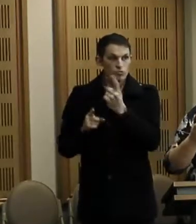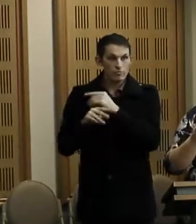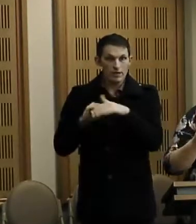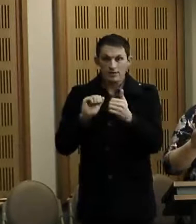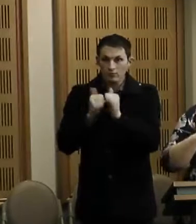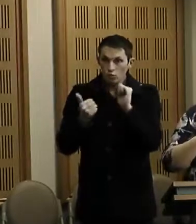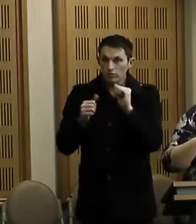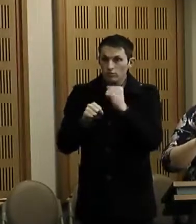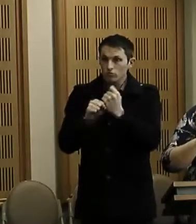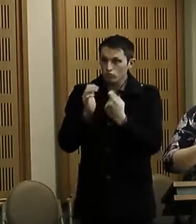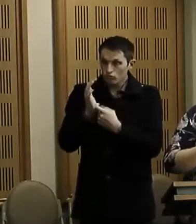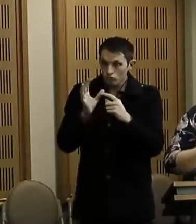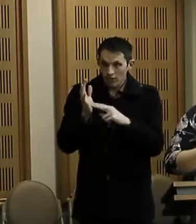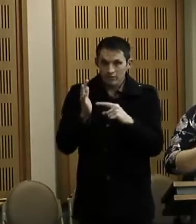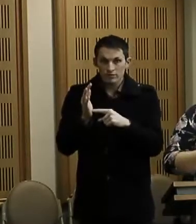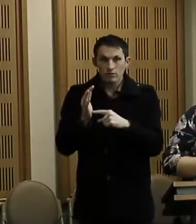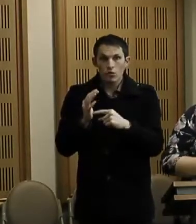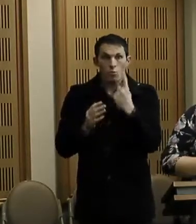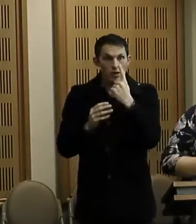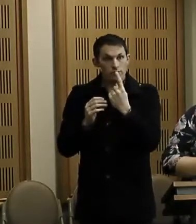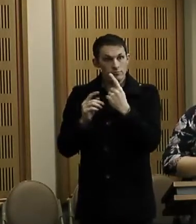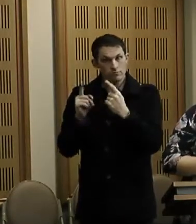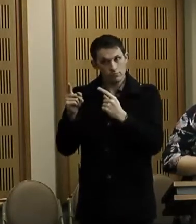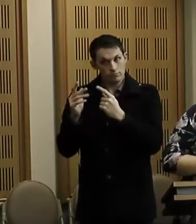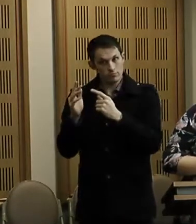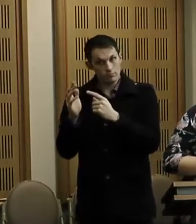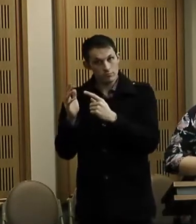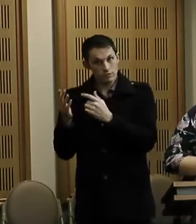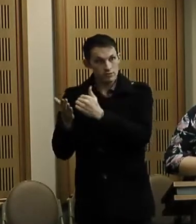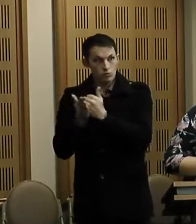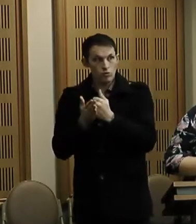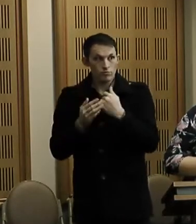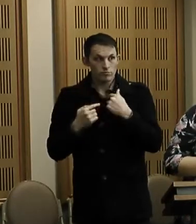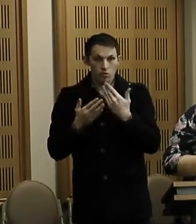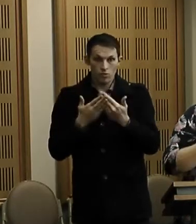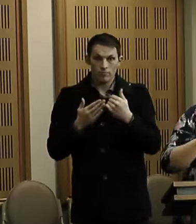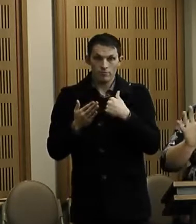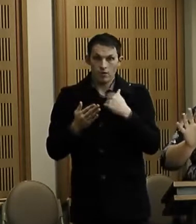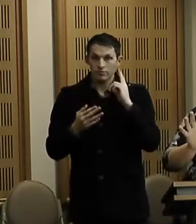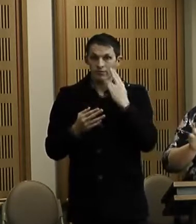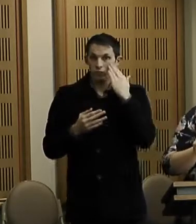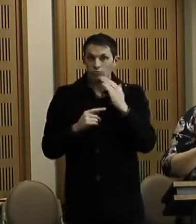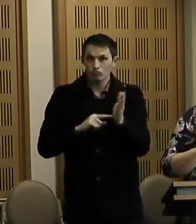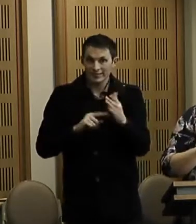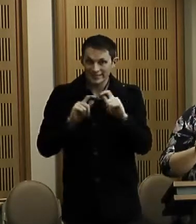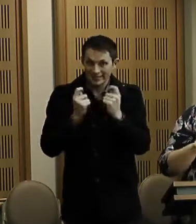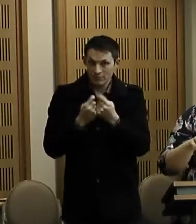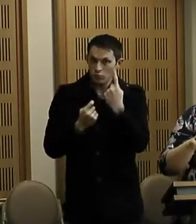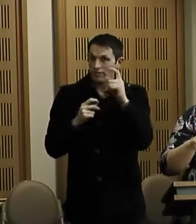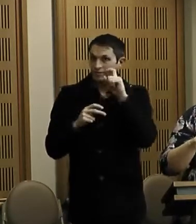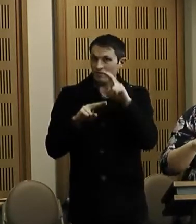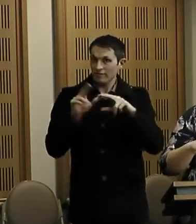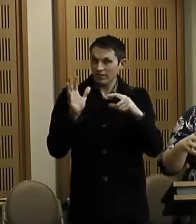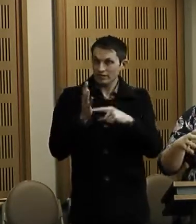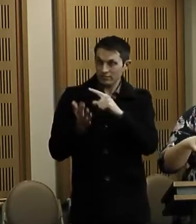support you give? One of the supports VicHealth gives us is Burma Deaf Women's Cricket Team. And one fun fact about that is it's